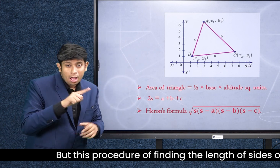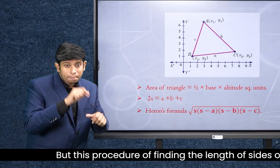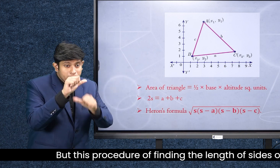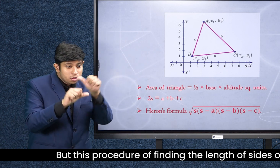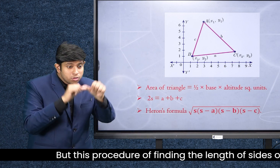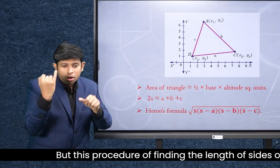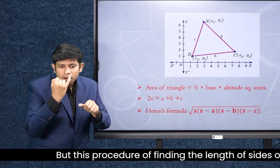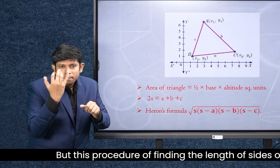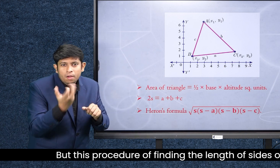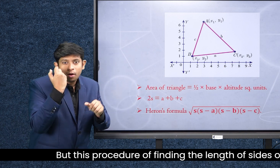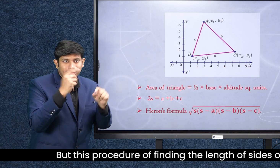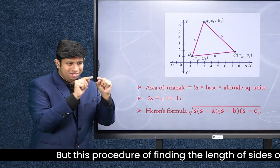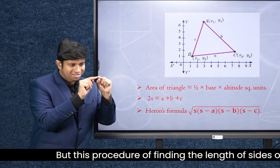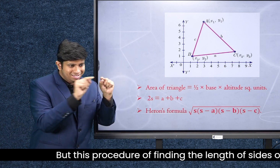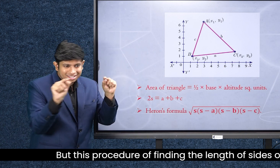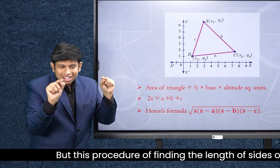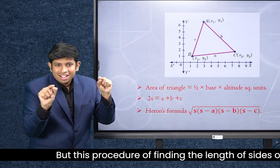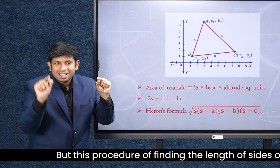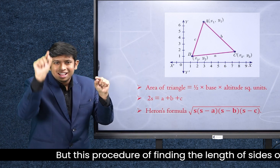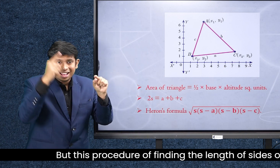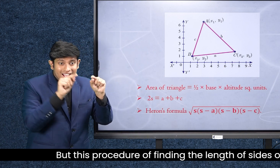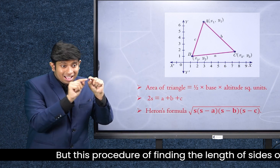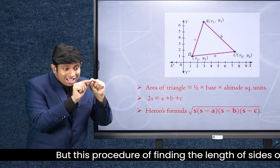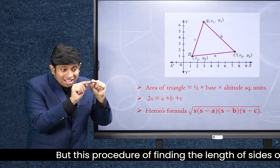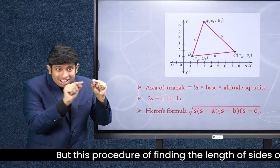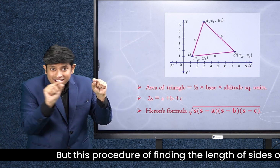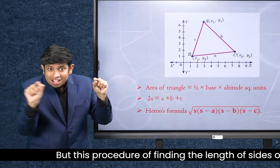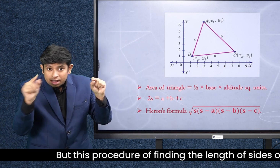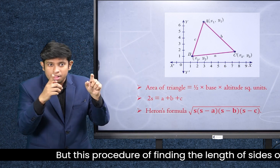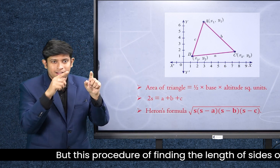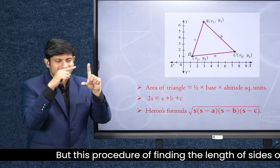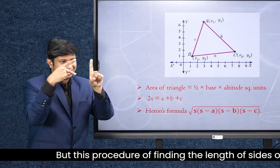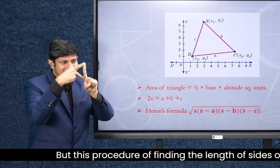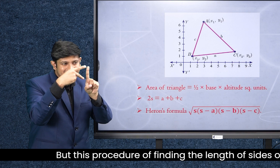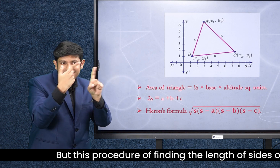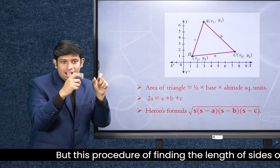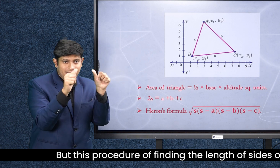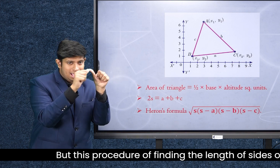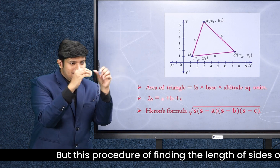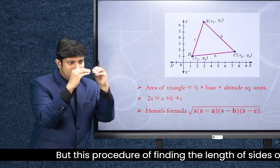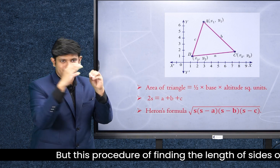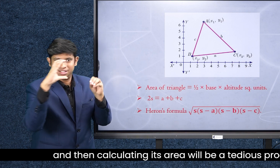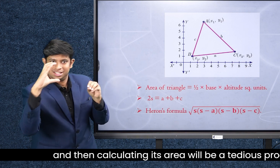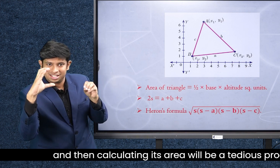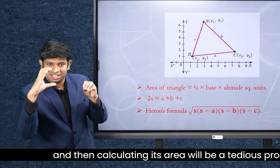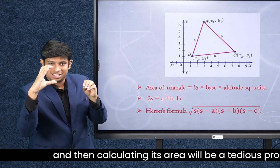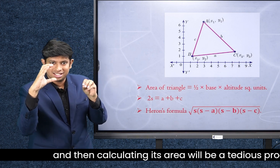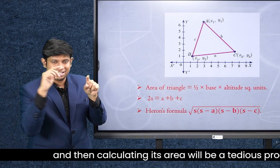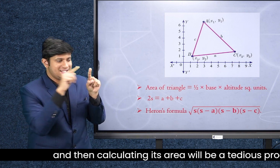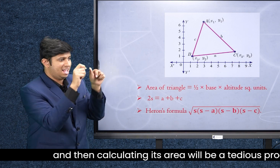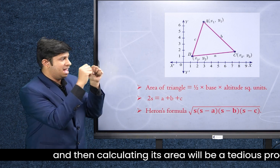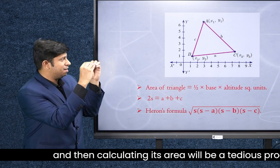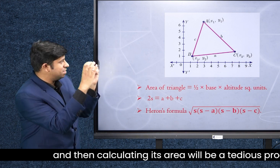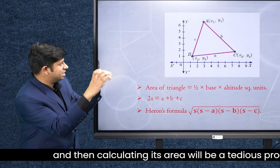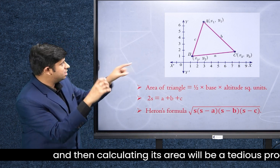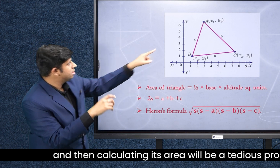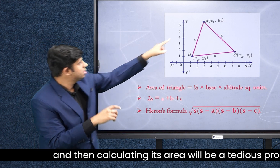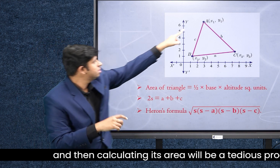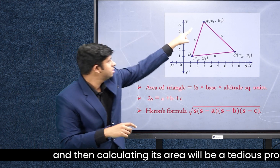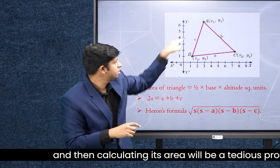But this procedure of finding the length of sides of triangle ABC and then calculating its area will be a